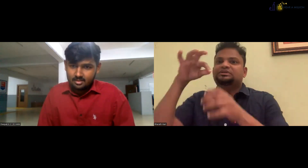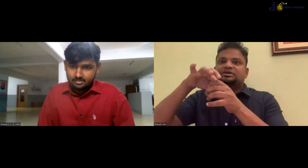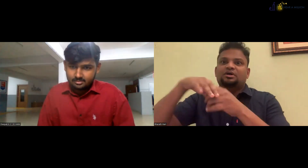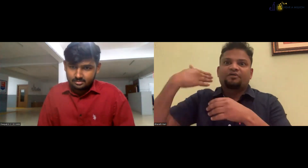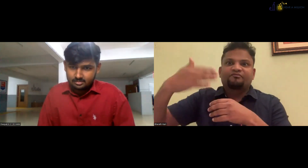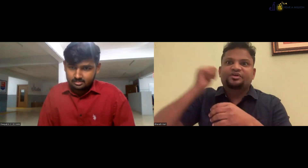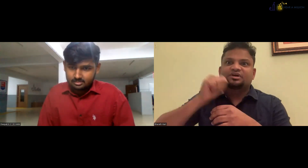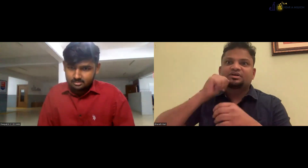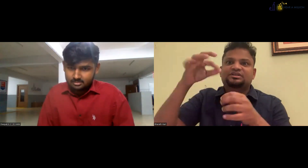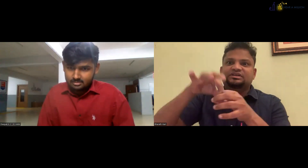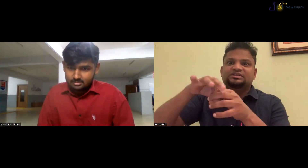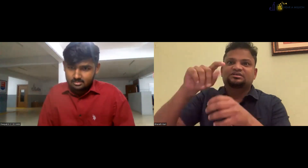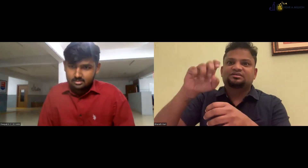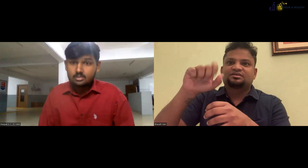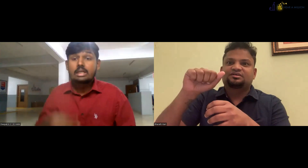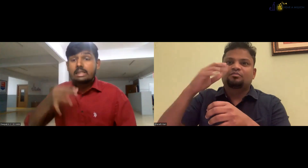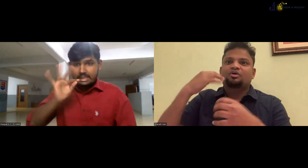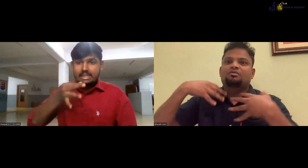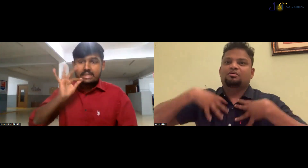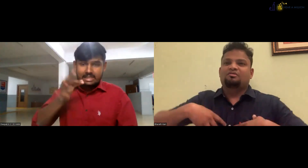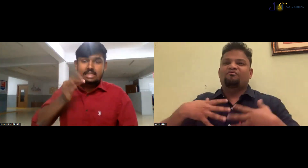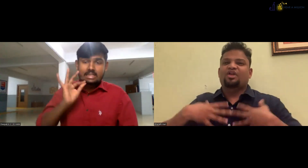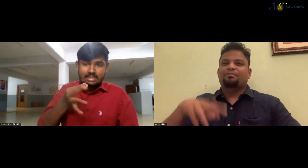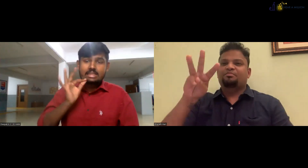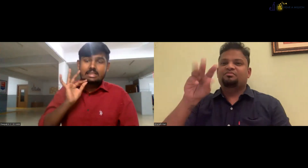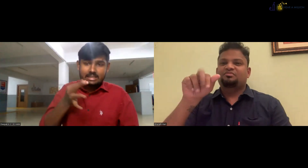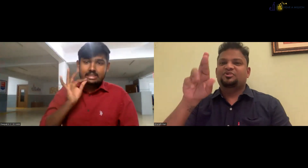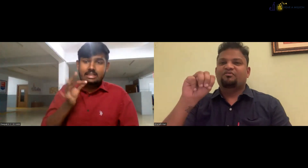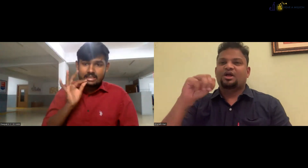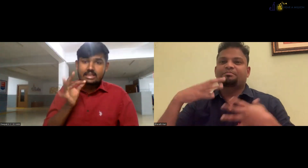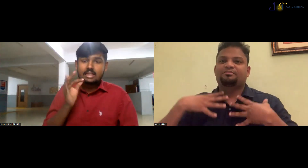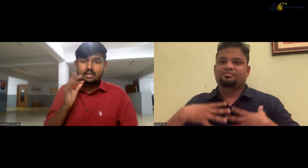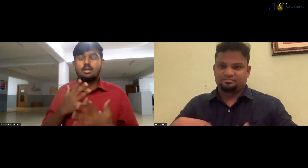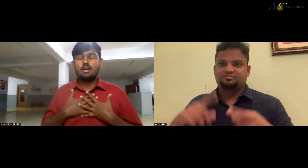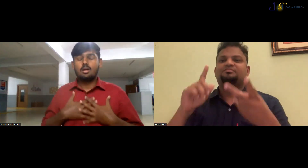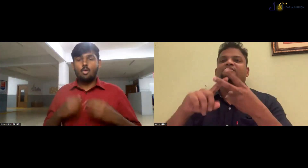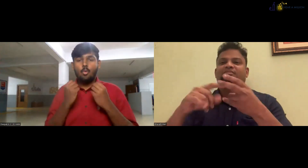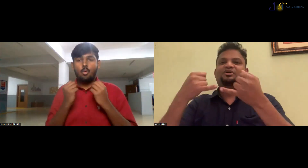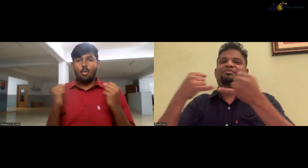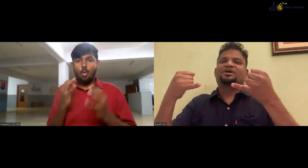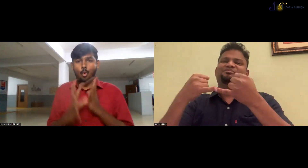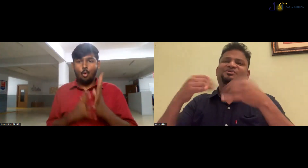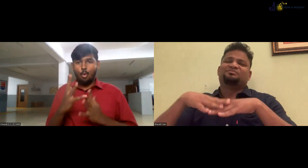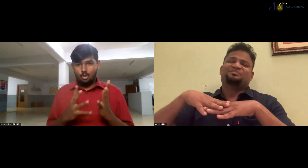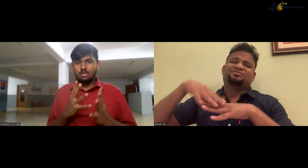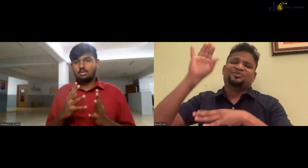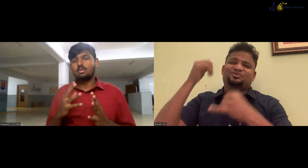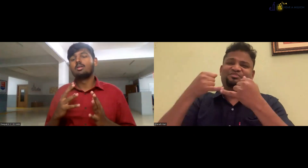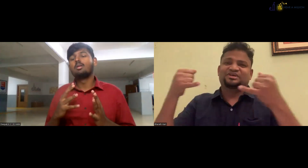and I learned about the different culture over there as well. And we have tea, different teas also that makes us